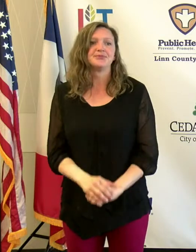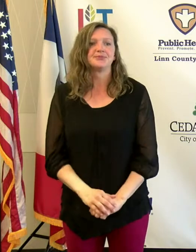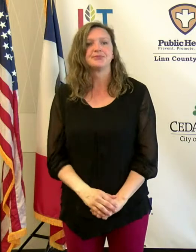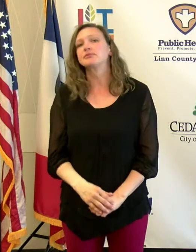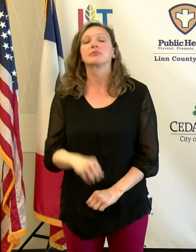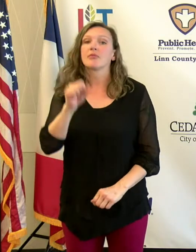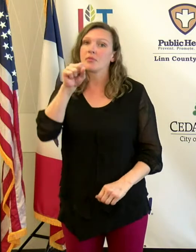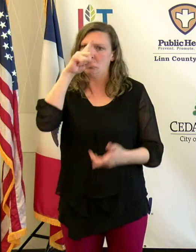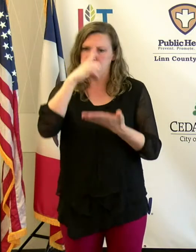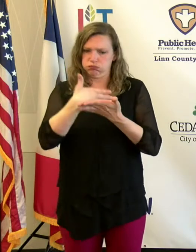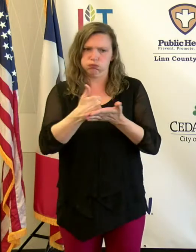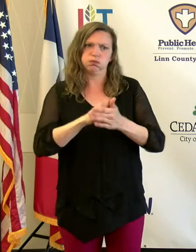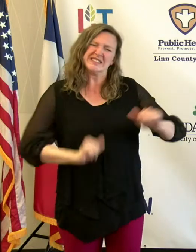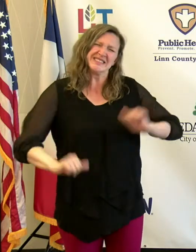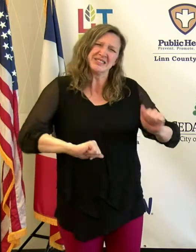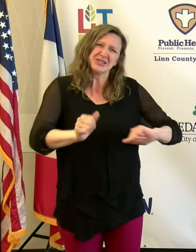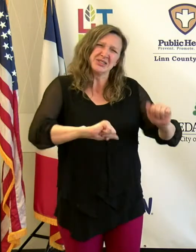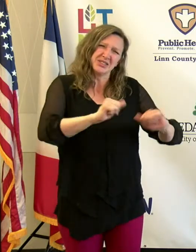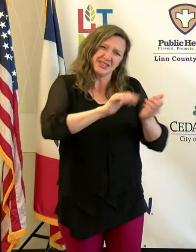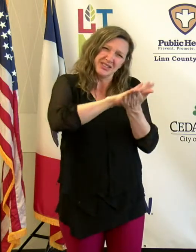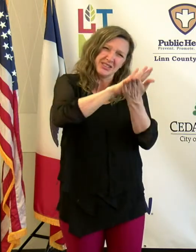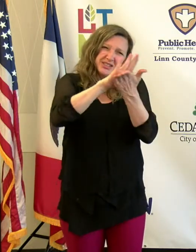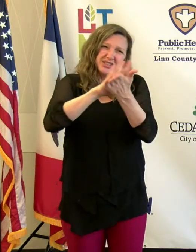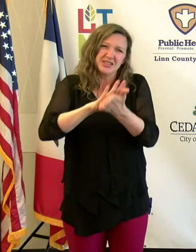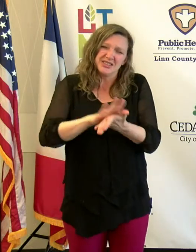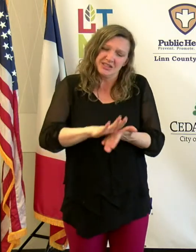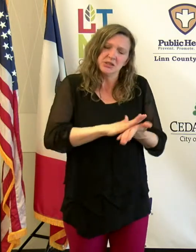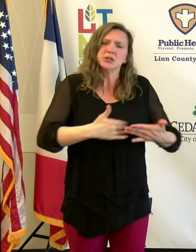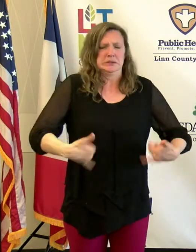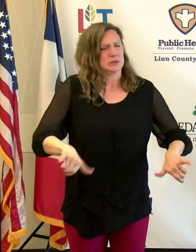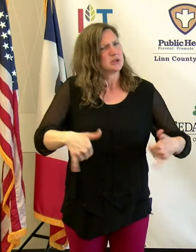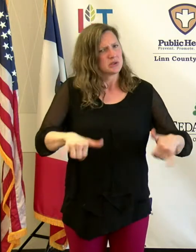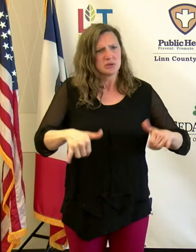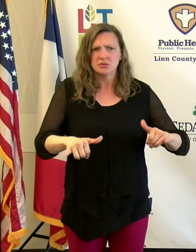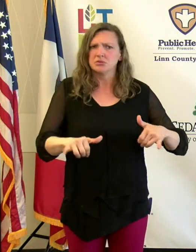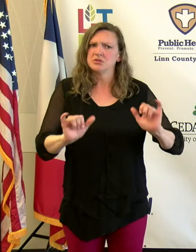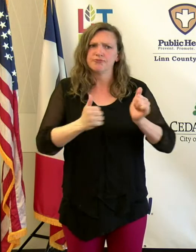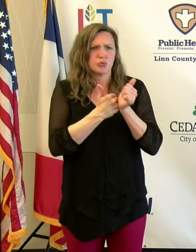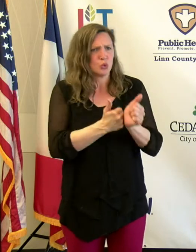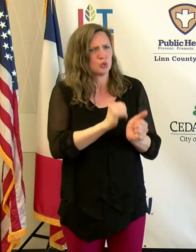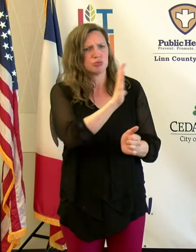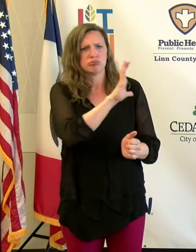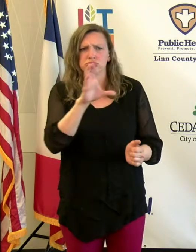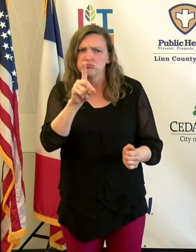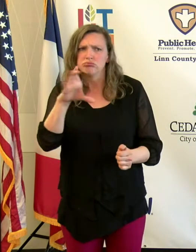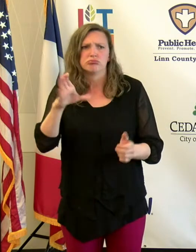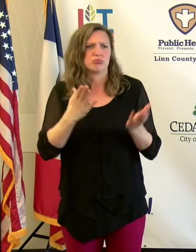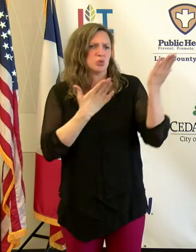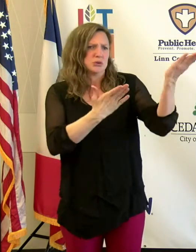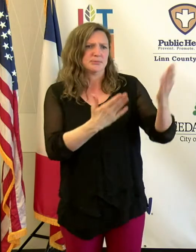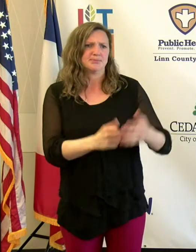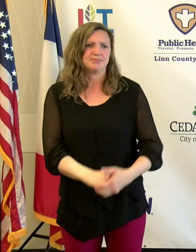in the correctional center and continue on a continual basis, two more thorough sanitization